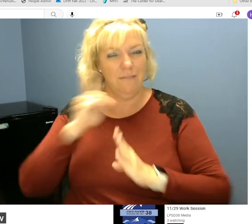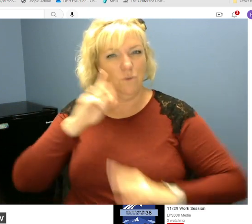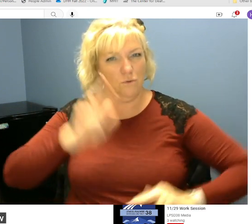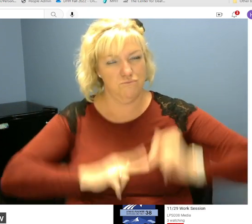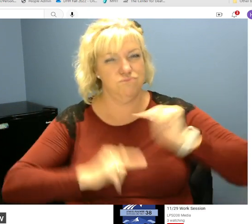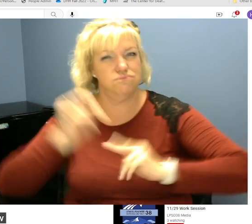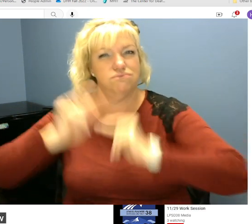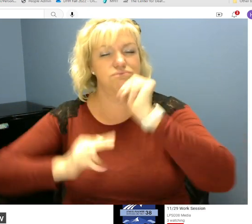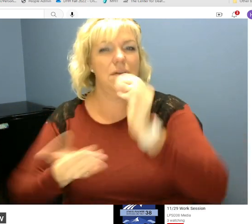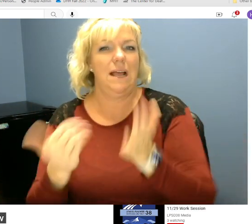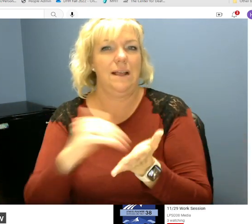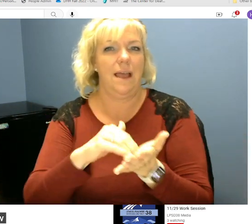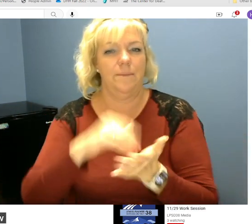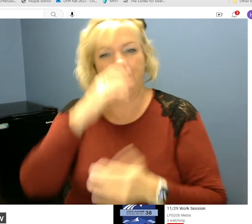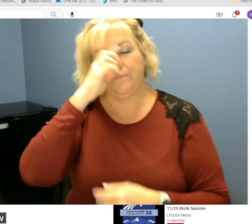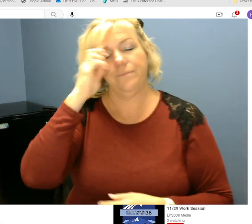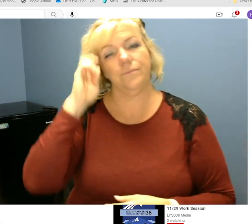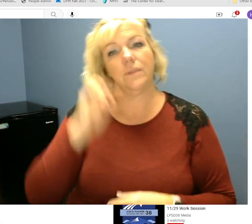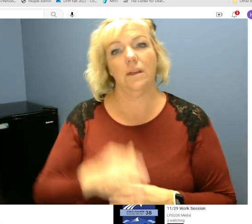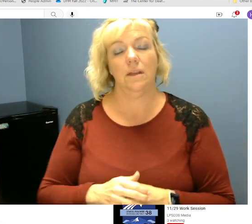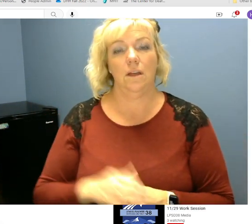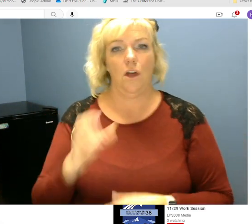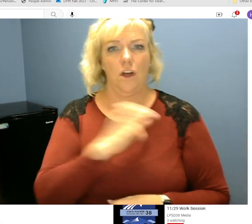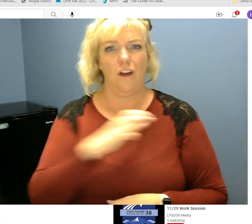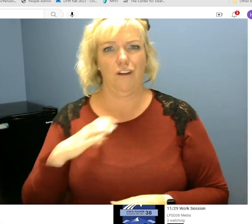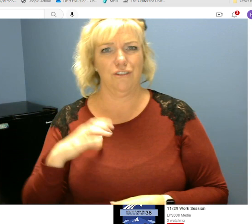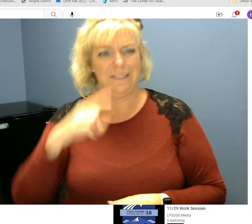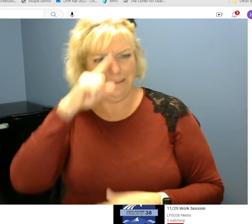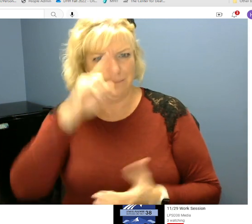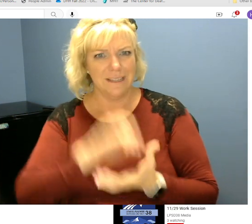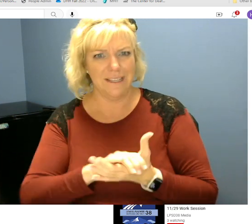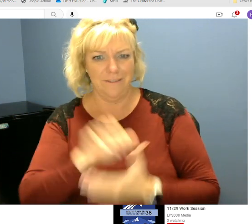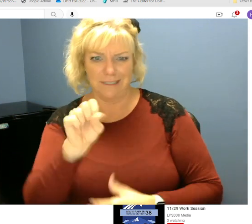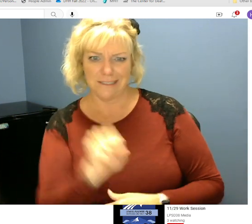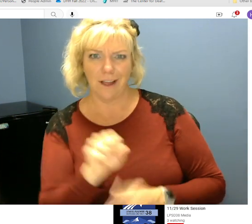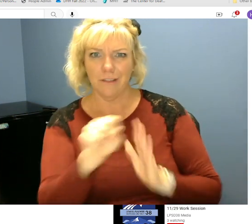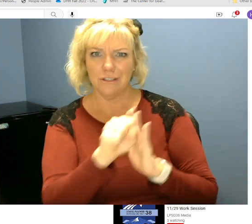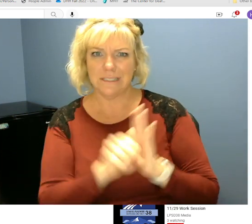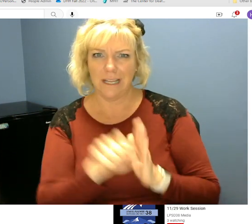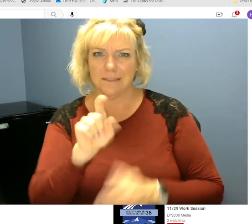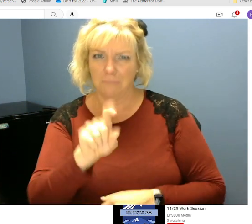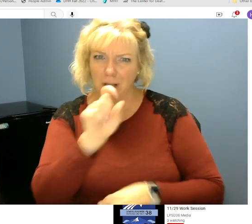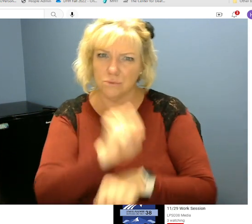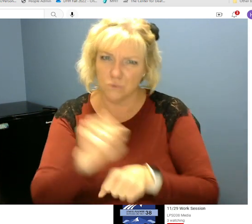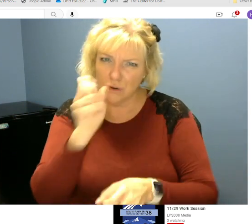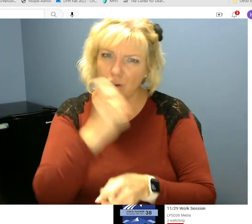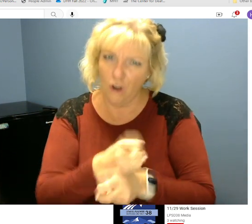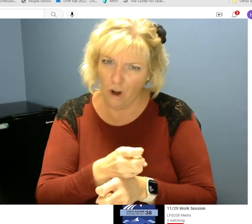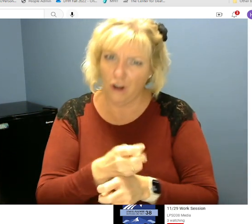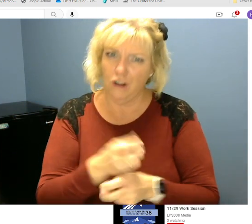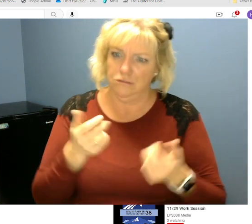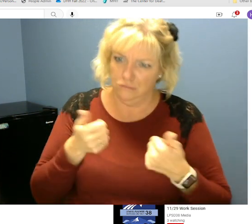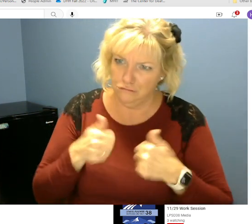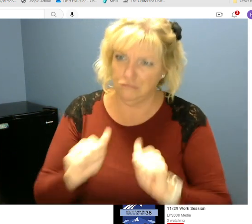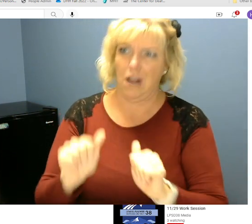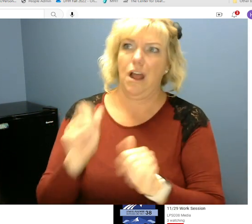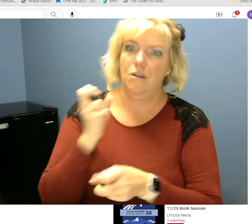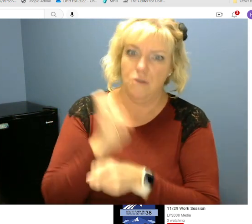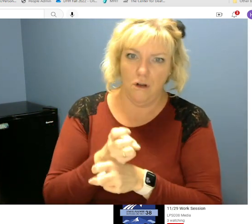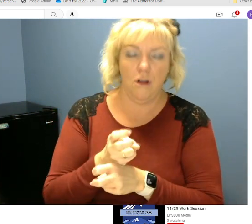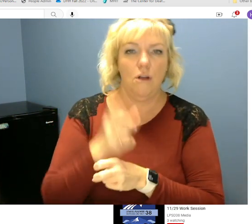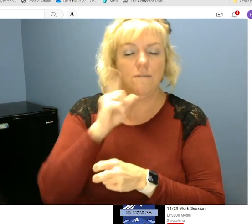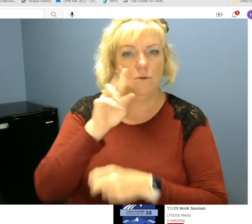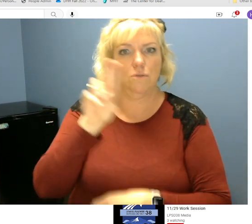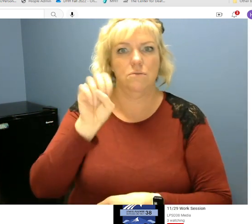they want the South to have to work a little. That we killed 2% of the population here. We don't want things just to go back to the way it was